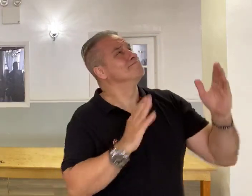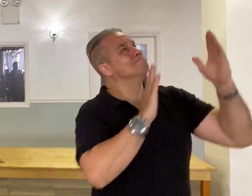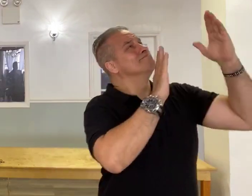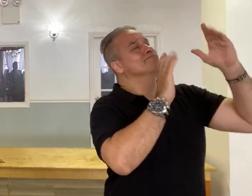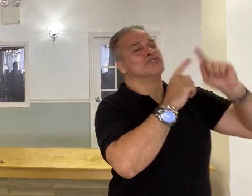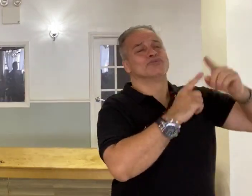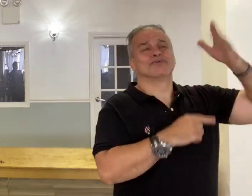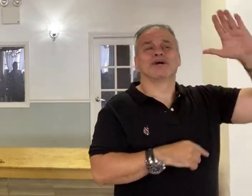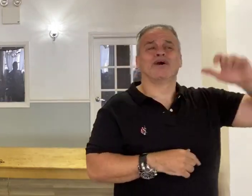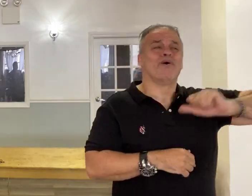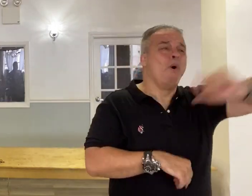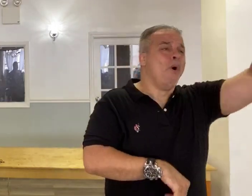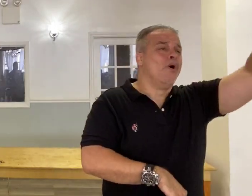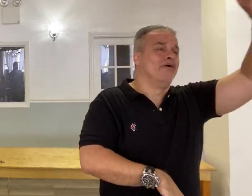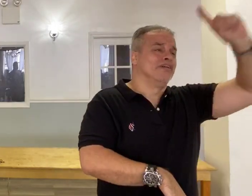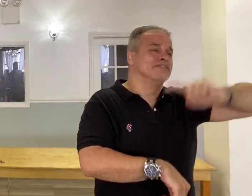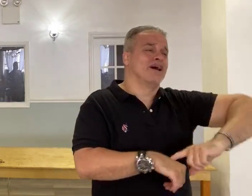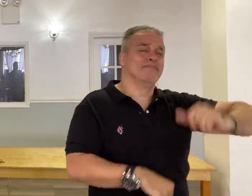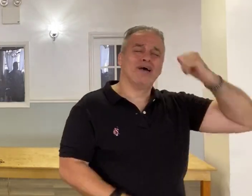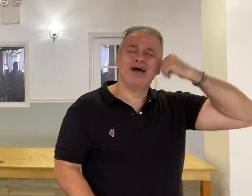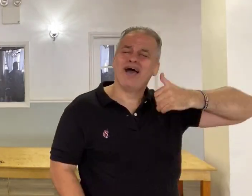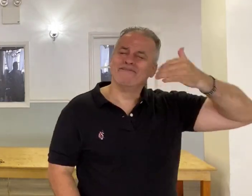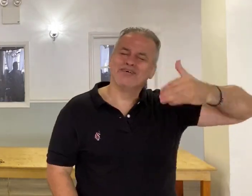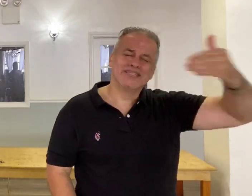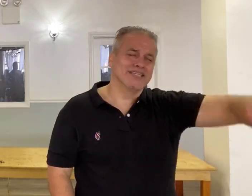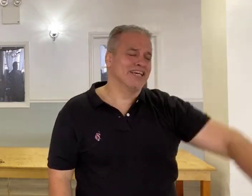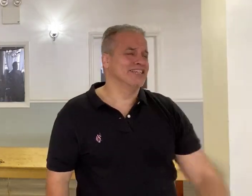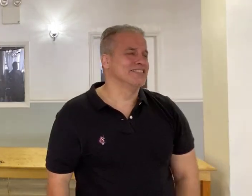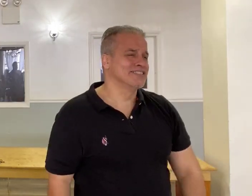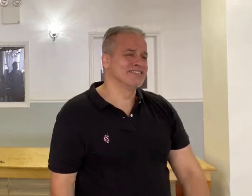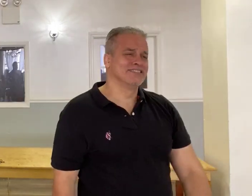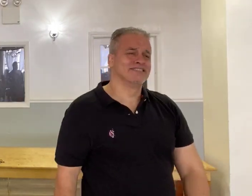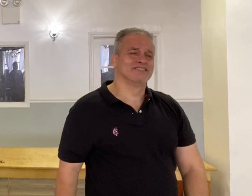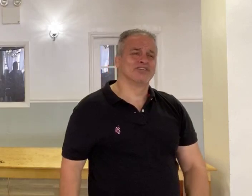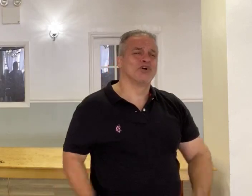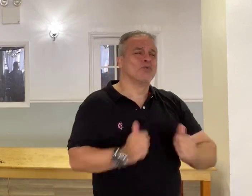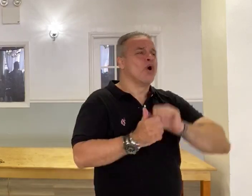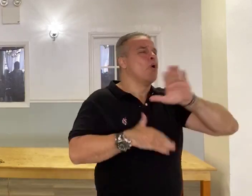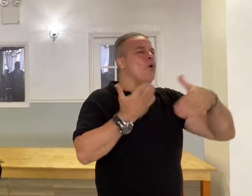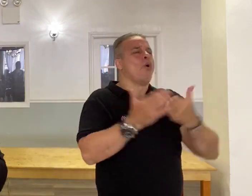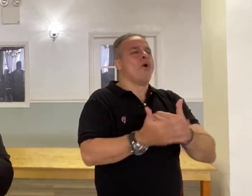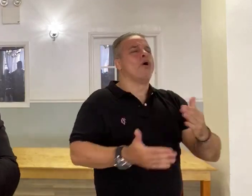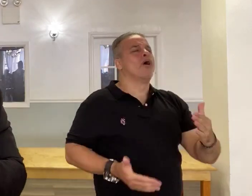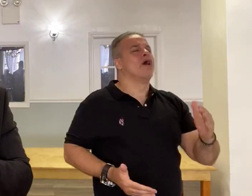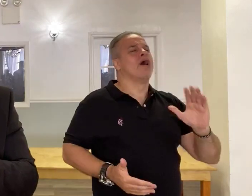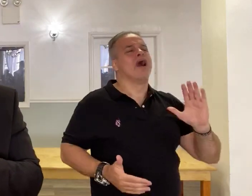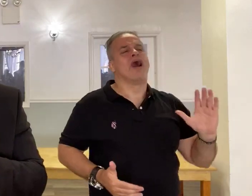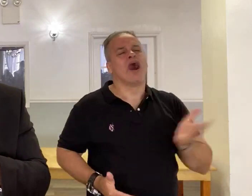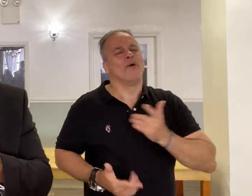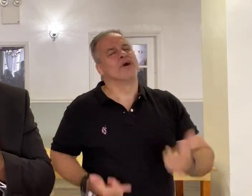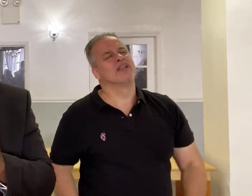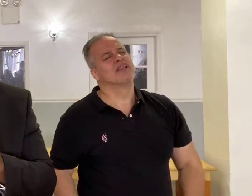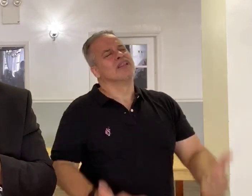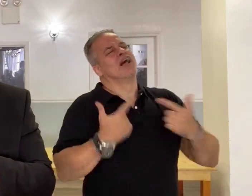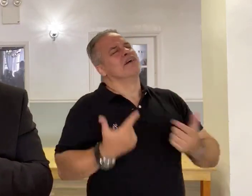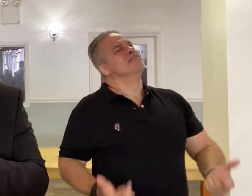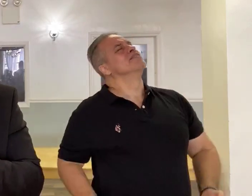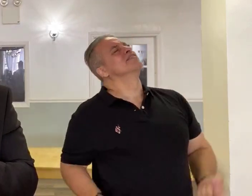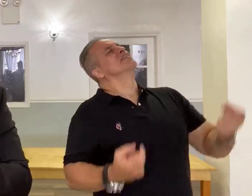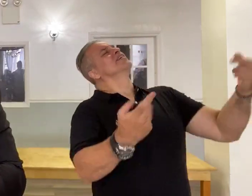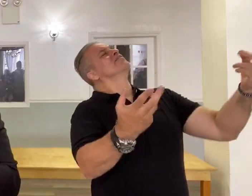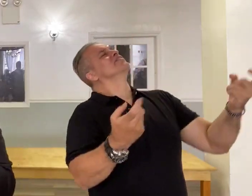we have. We need to come to him with everything that we have. Don't keep him waiting. Don't keep